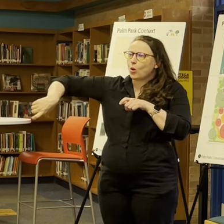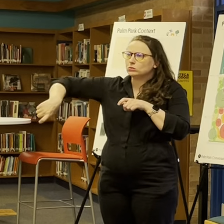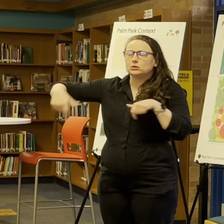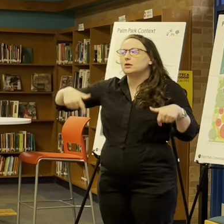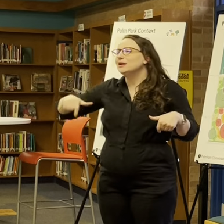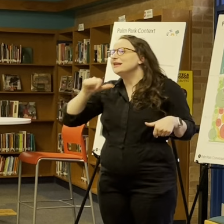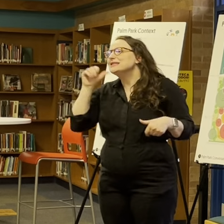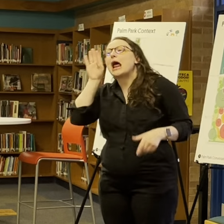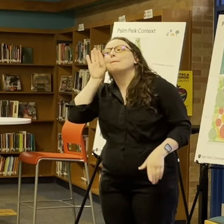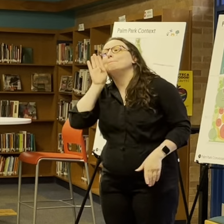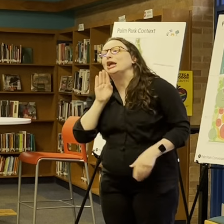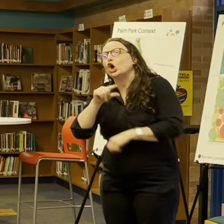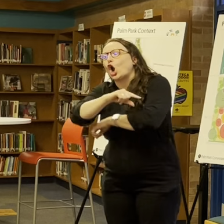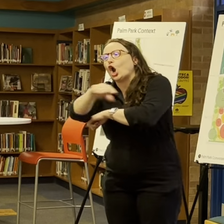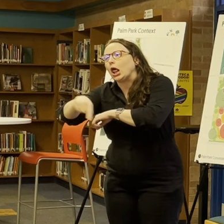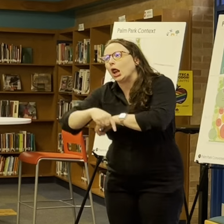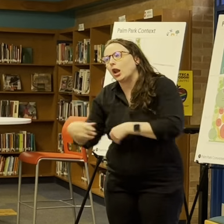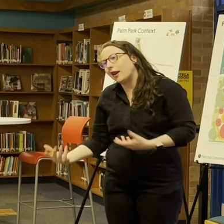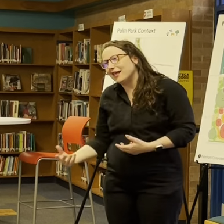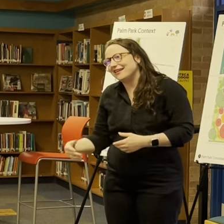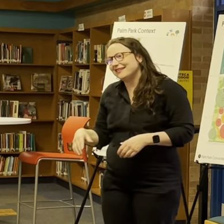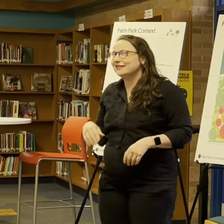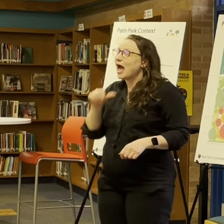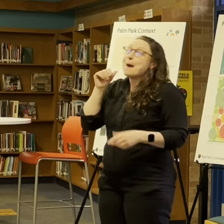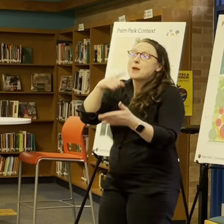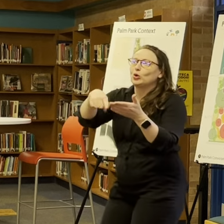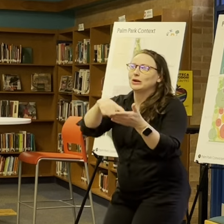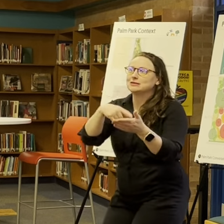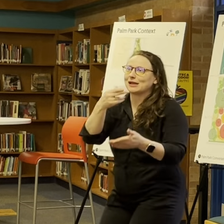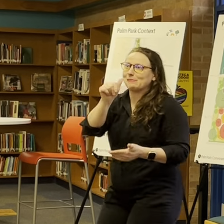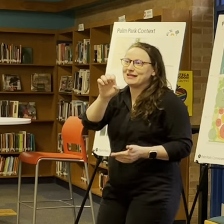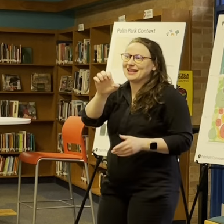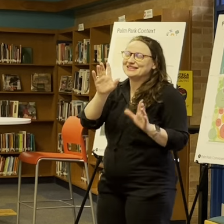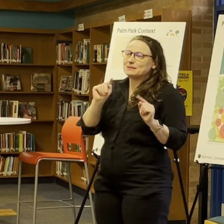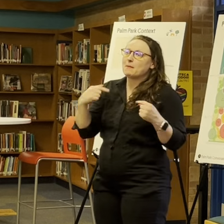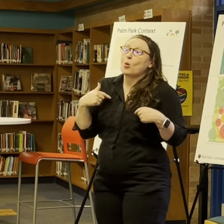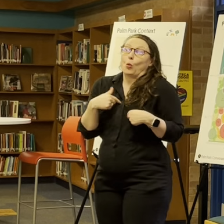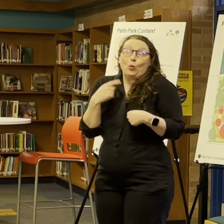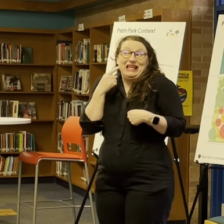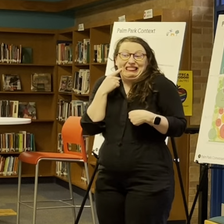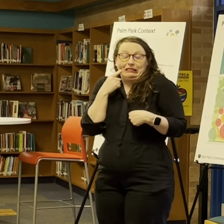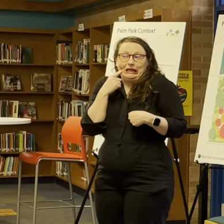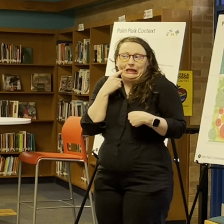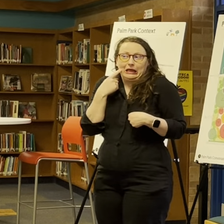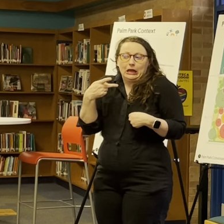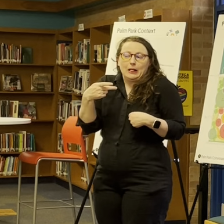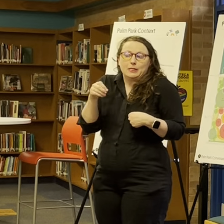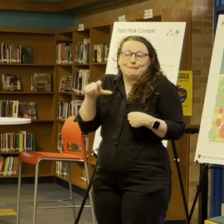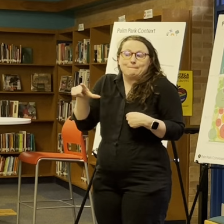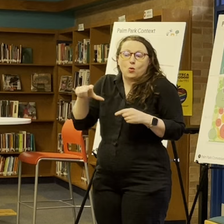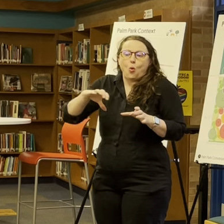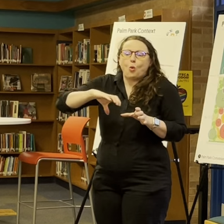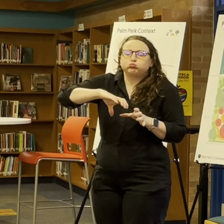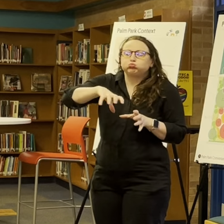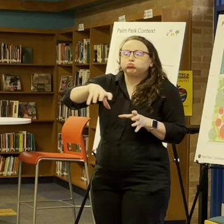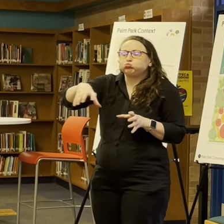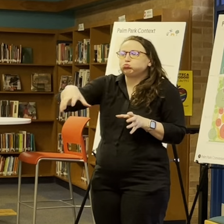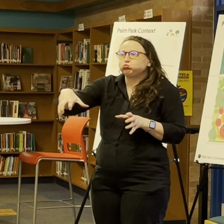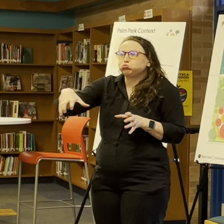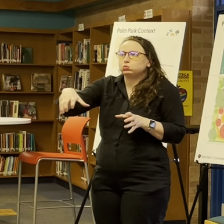garden, I'm not criticizing Peace Park, but we think the pool was set at a